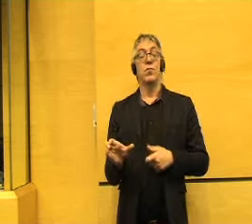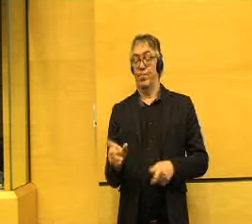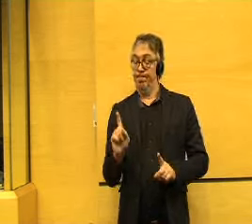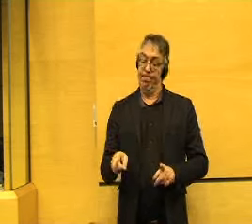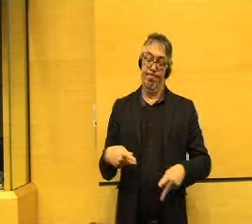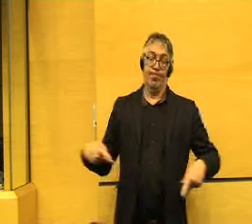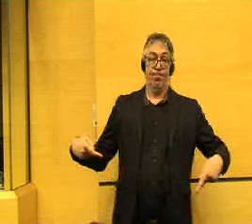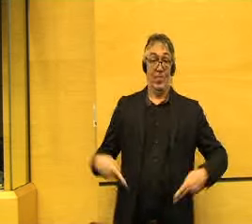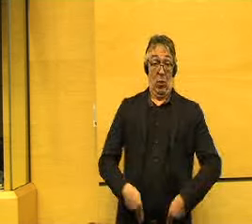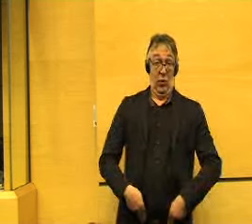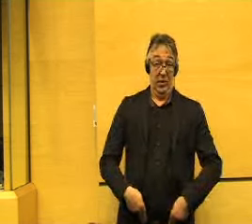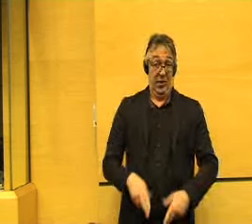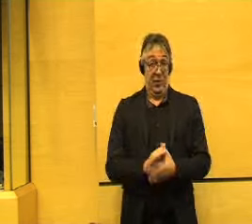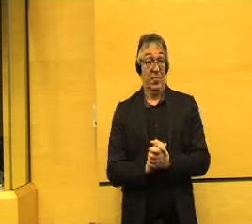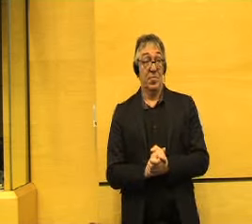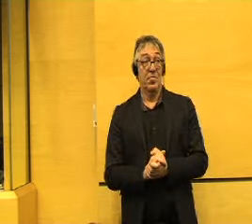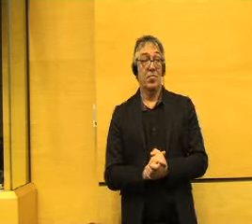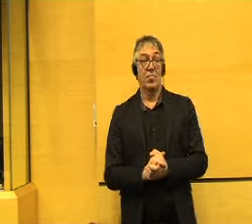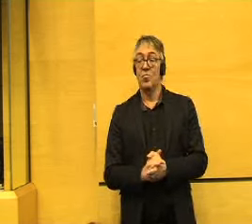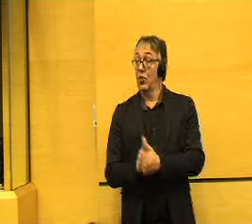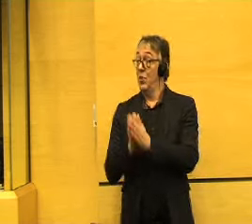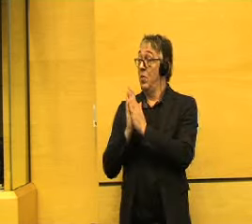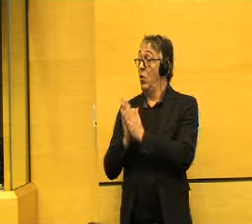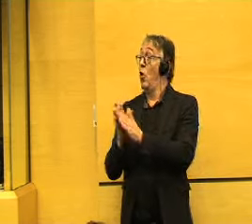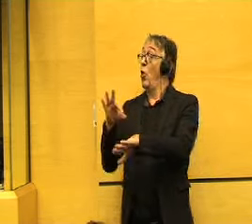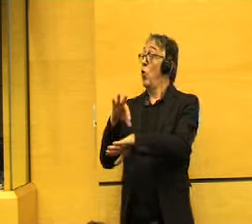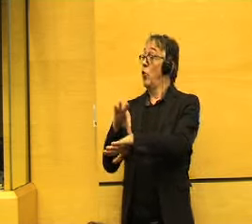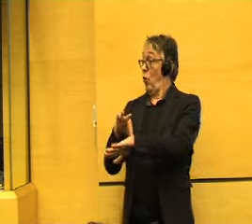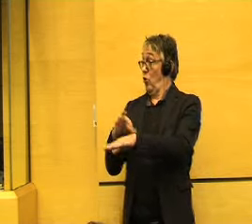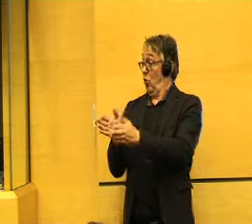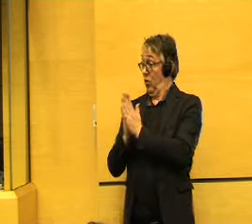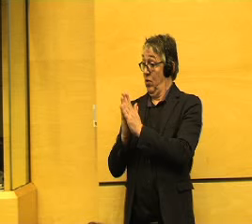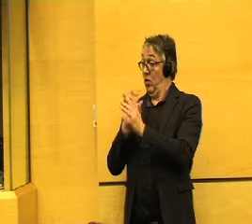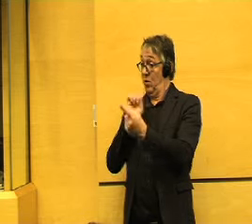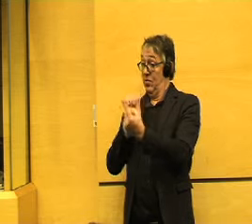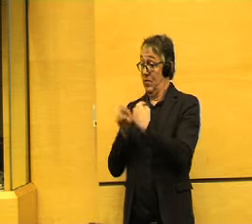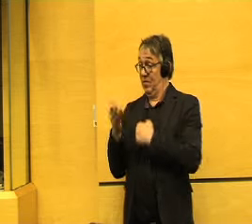Dr. Busakon to answer this question, please.